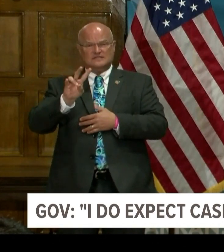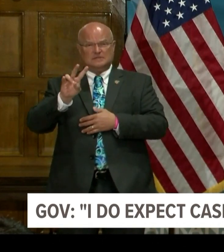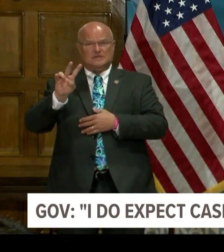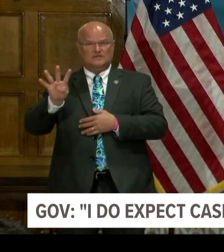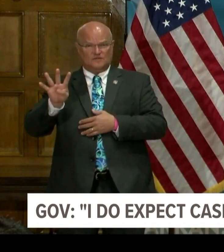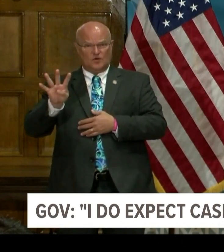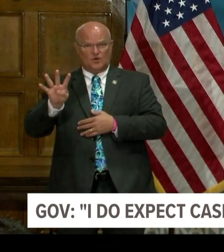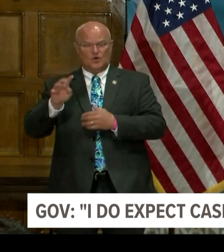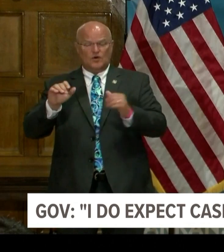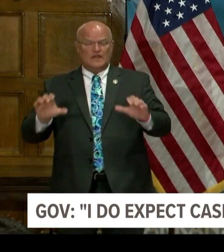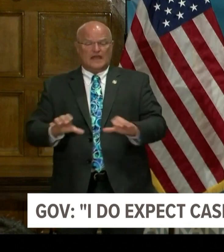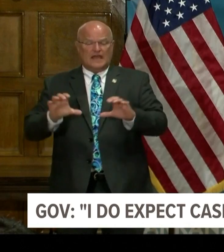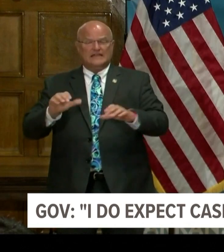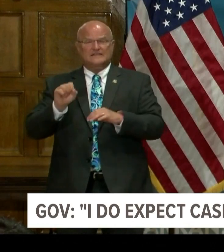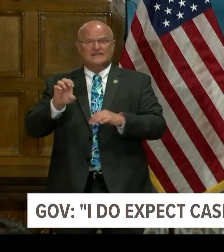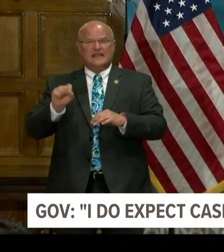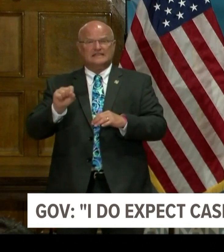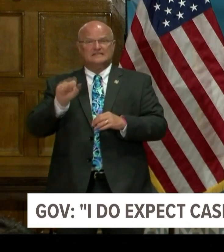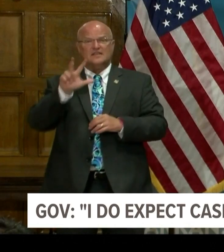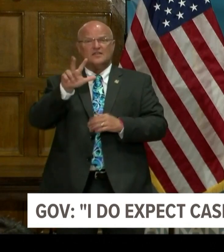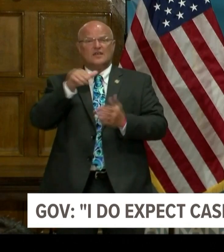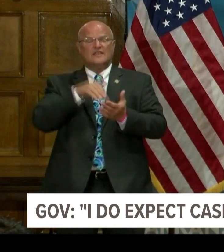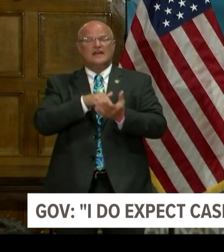11,574, with active cases of